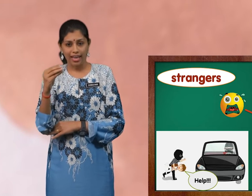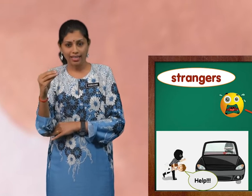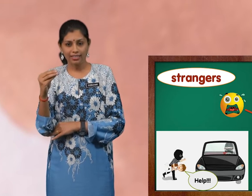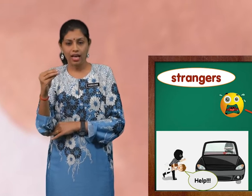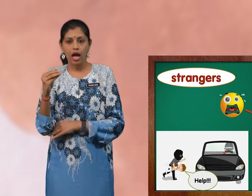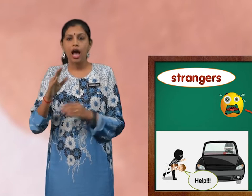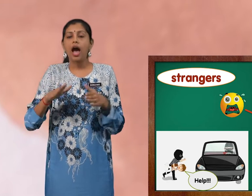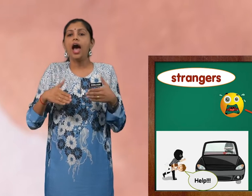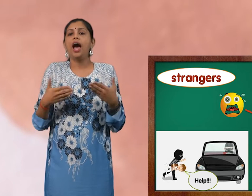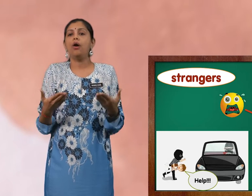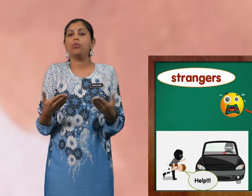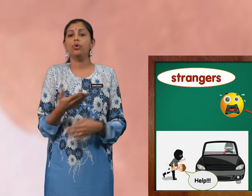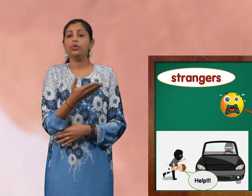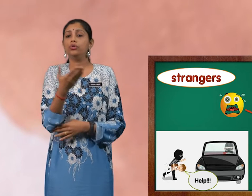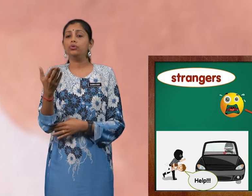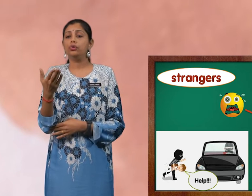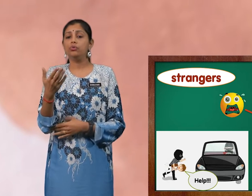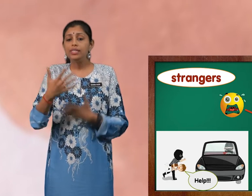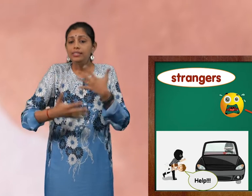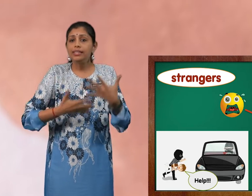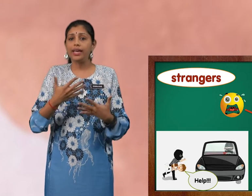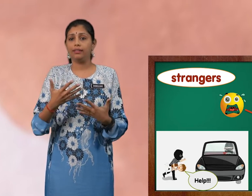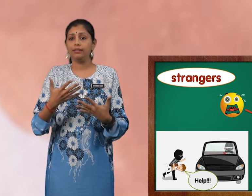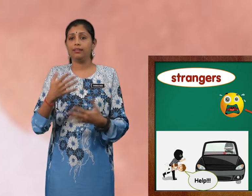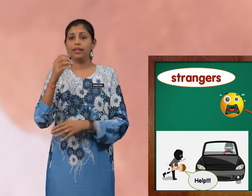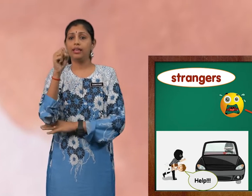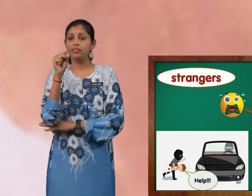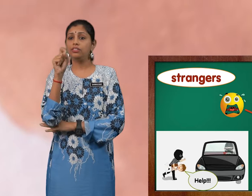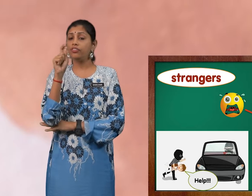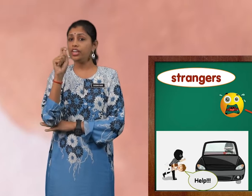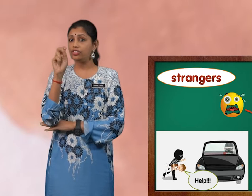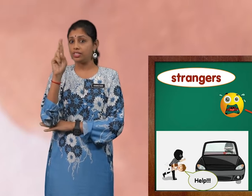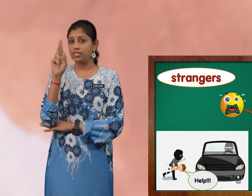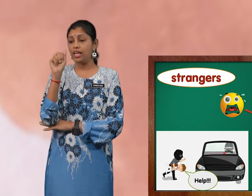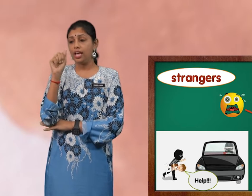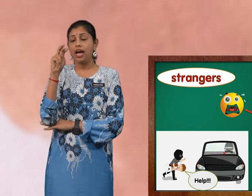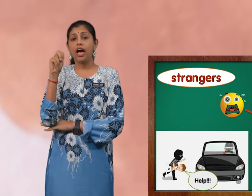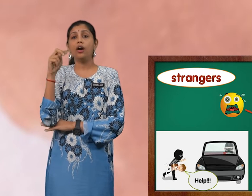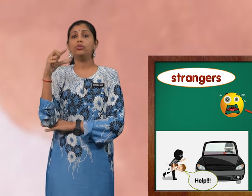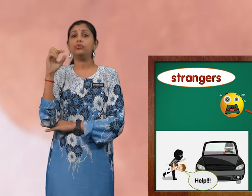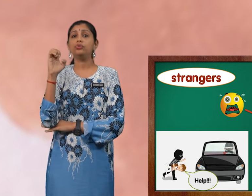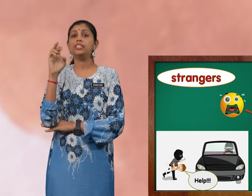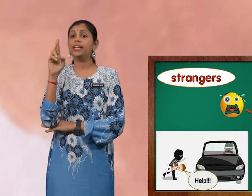And how do you sign strangers? How do you sign